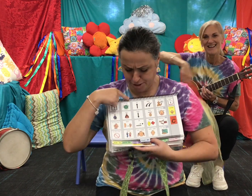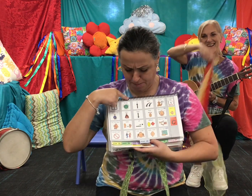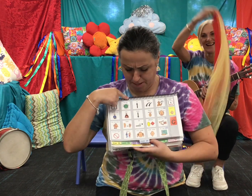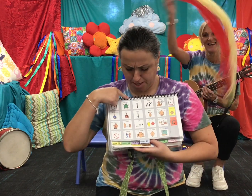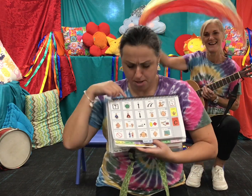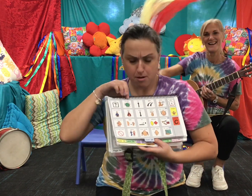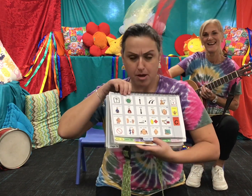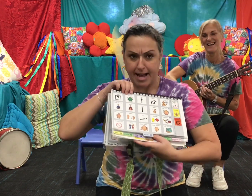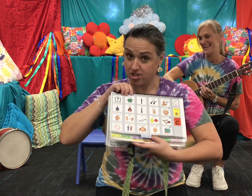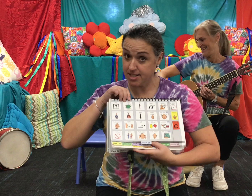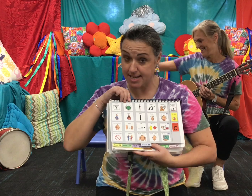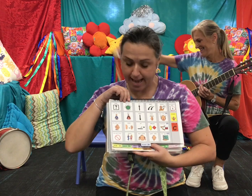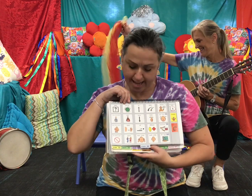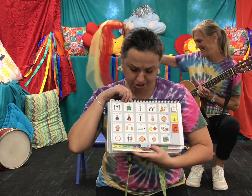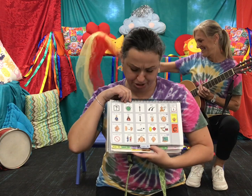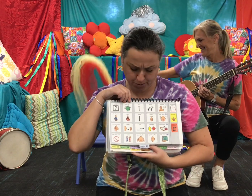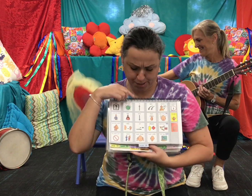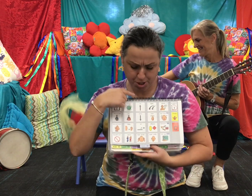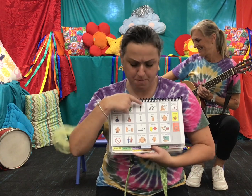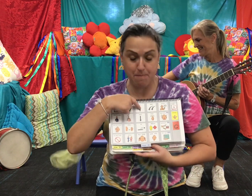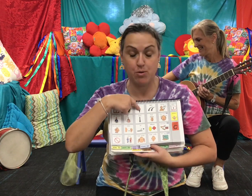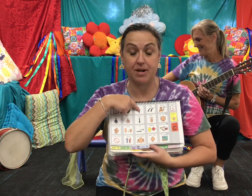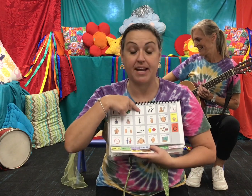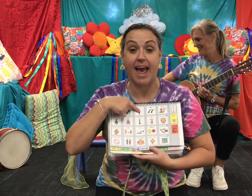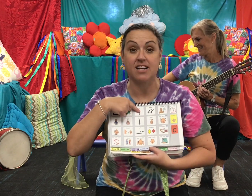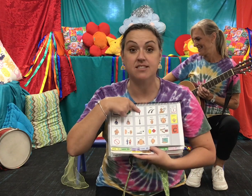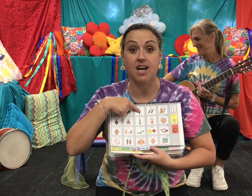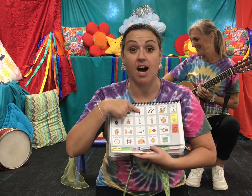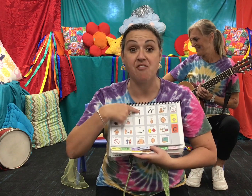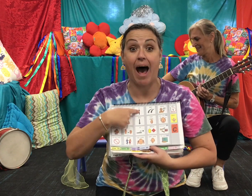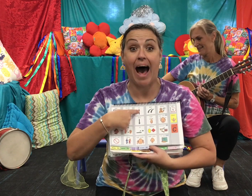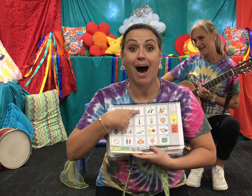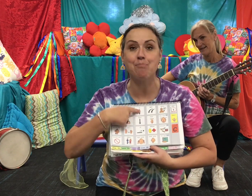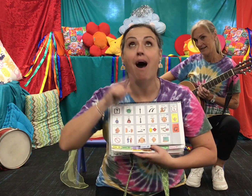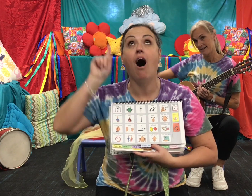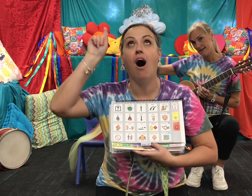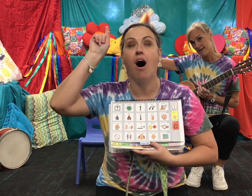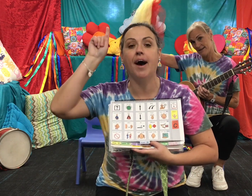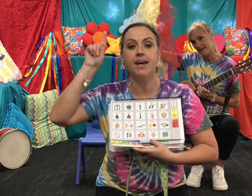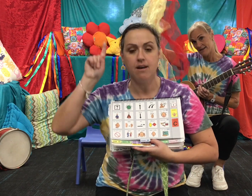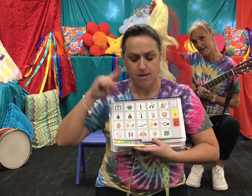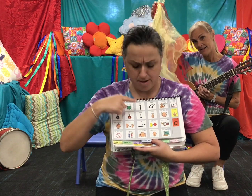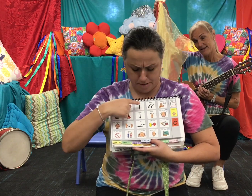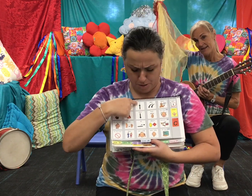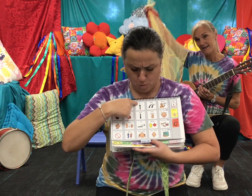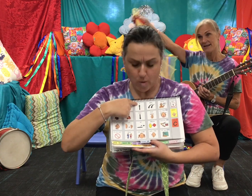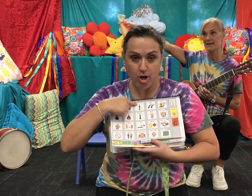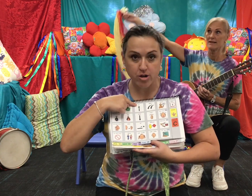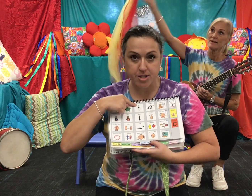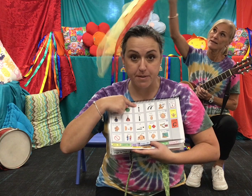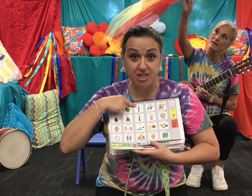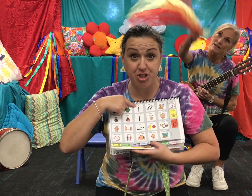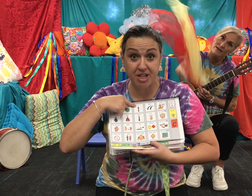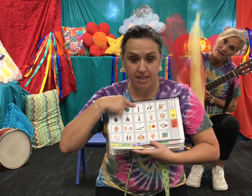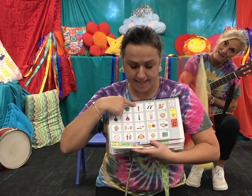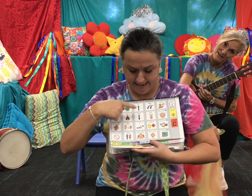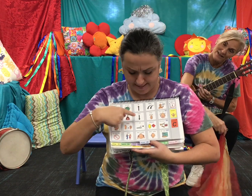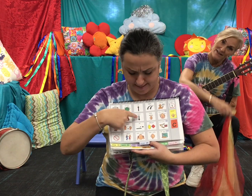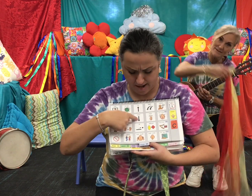be, as I said, actions. We're going to be putting our scarf up high. We're going to be jiggling our scarf